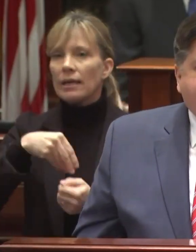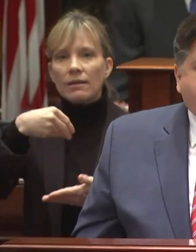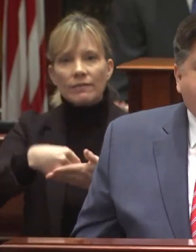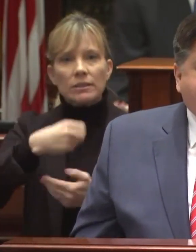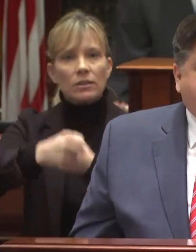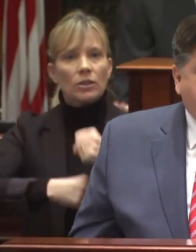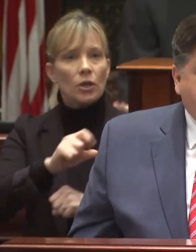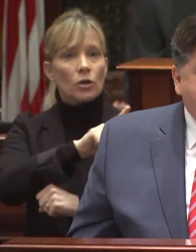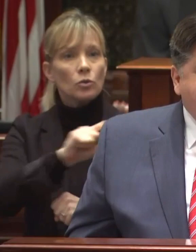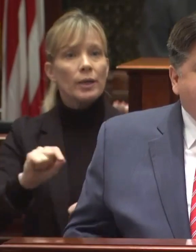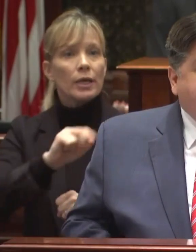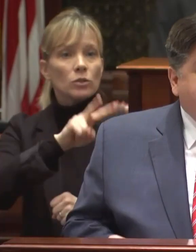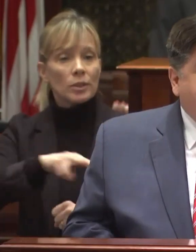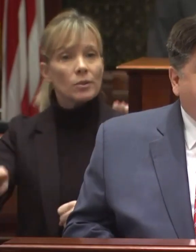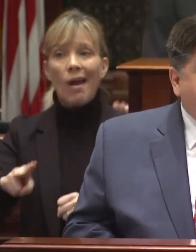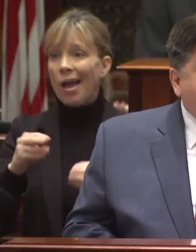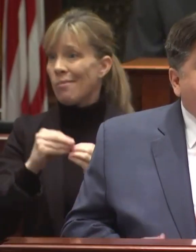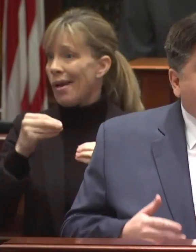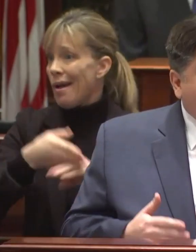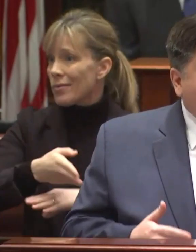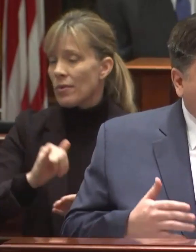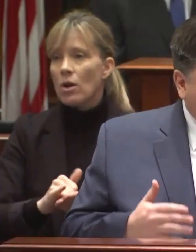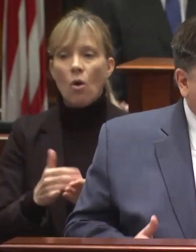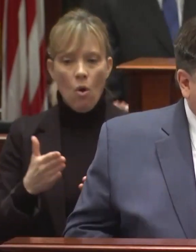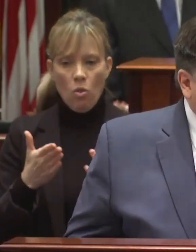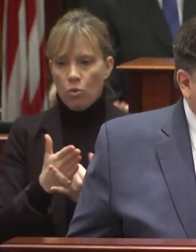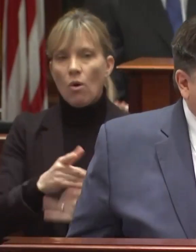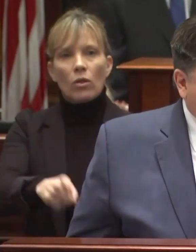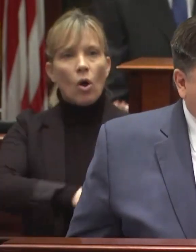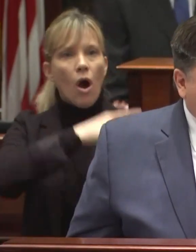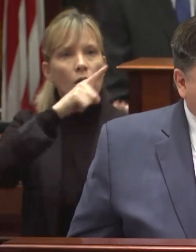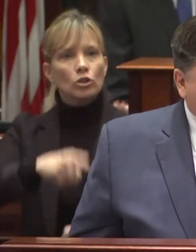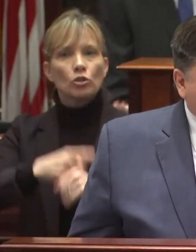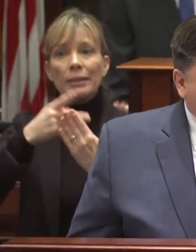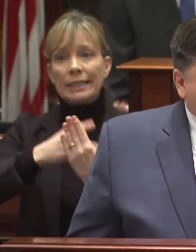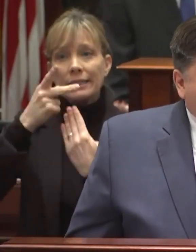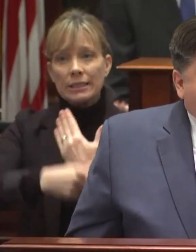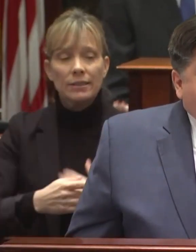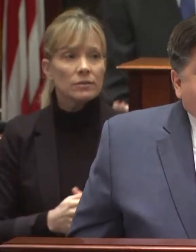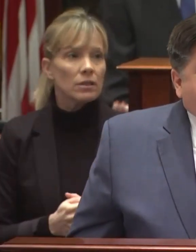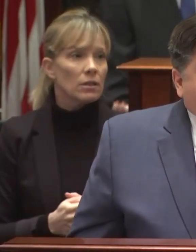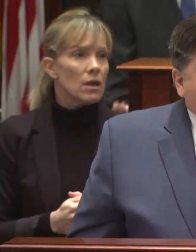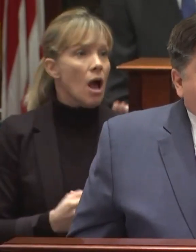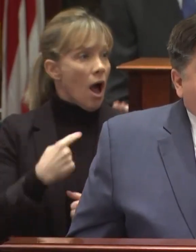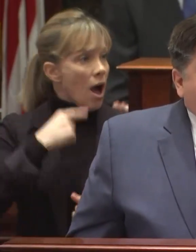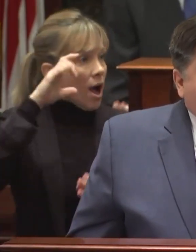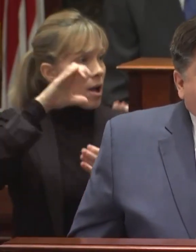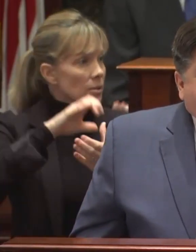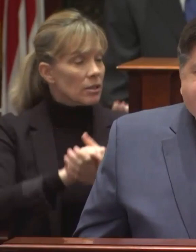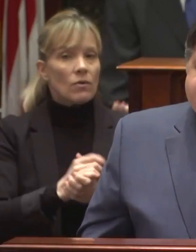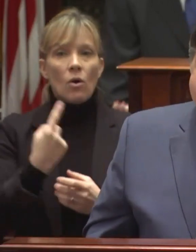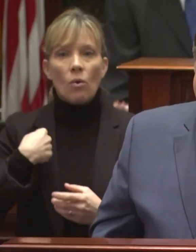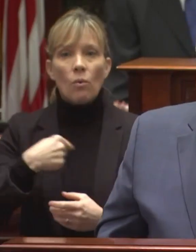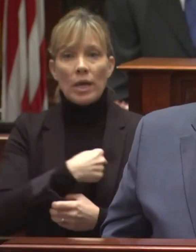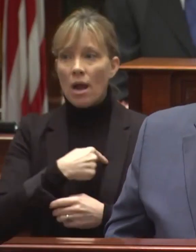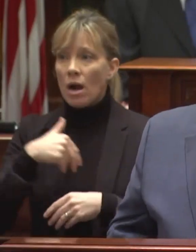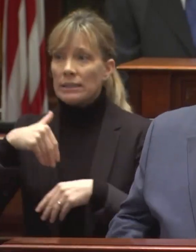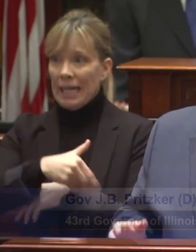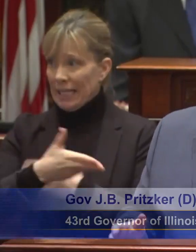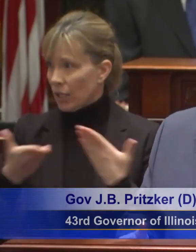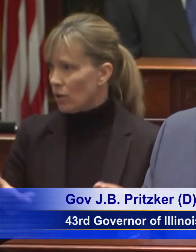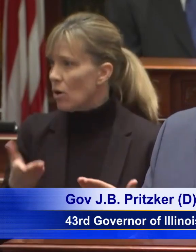fiscal 2022 and beyond through long-term initiatives. I believe that we are sent here